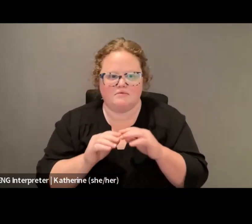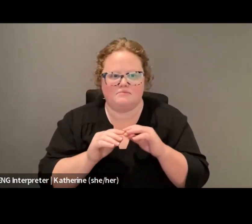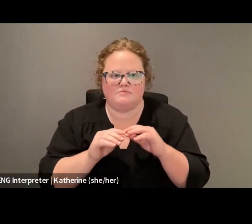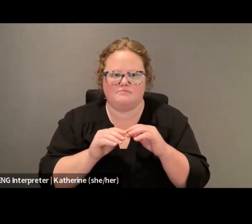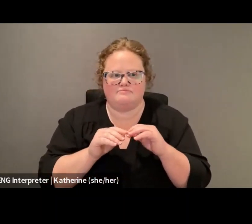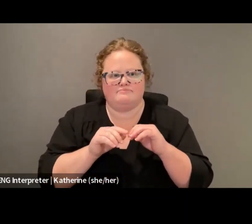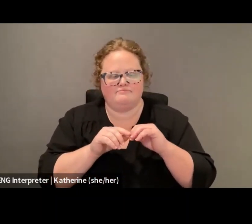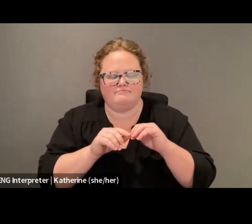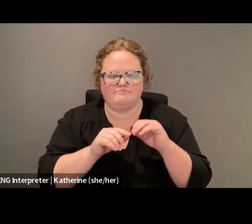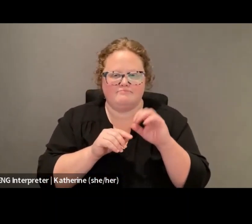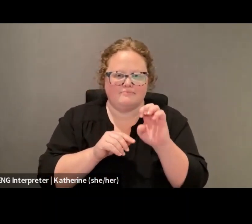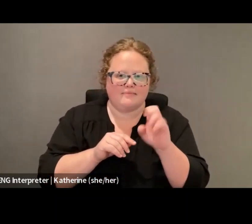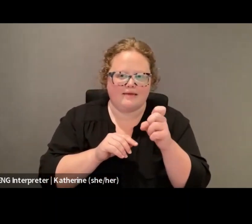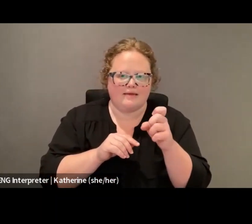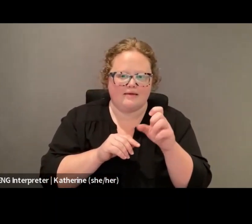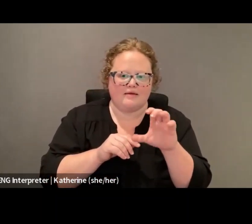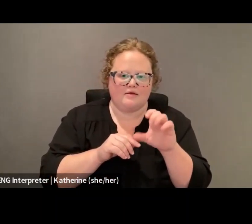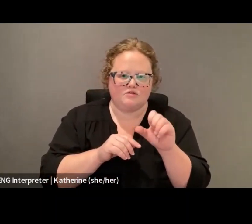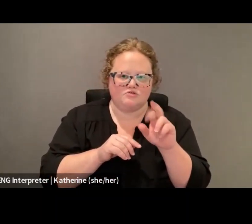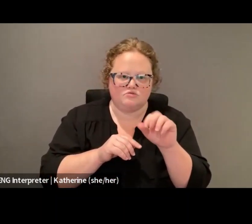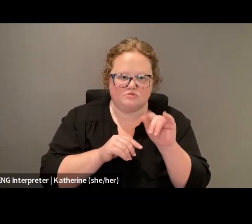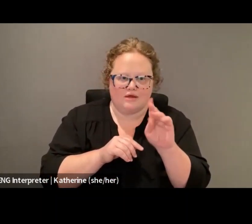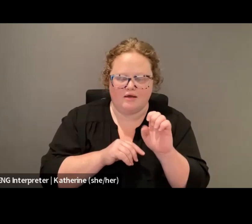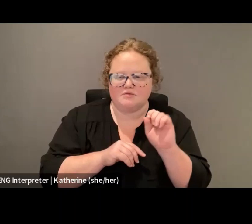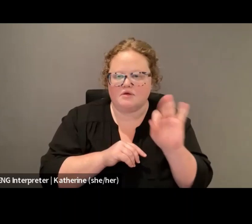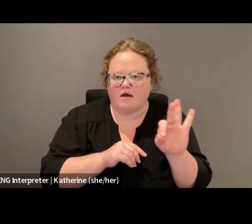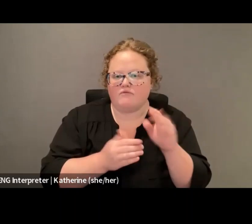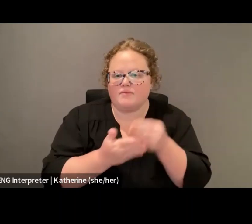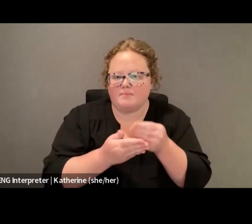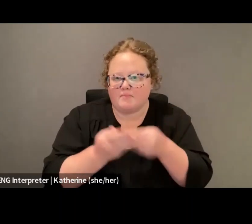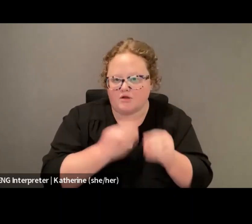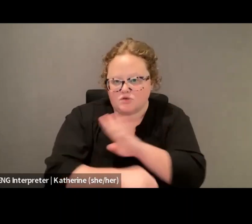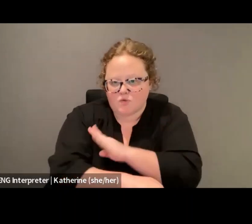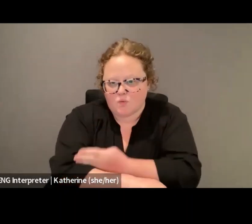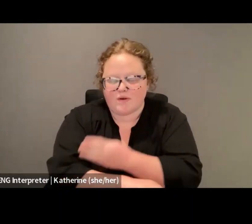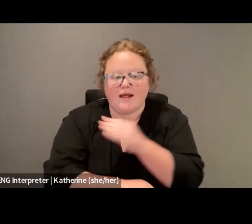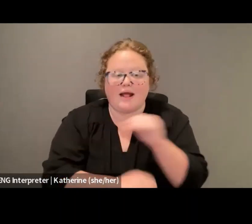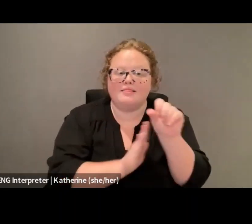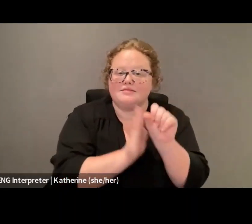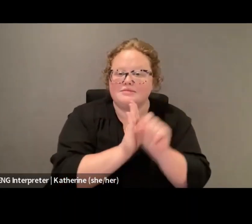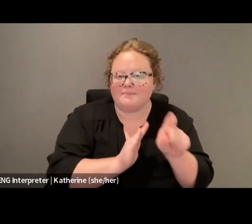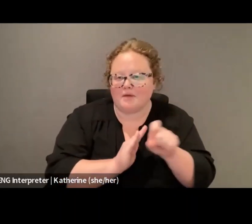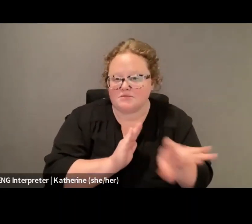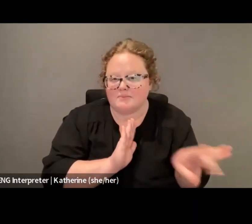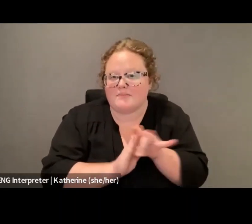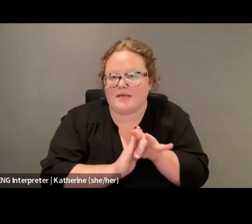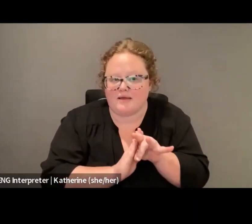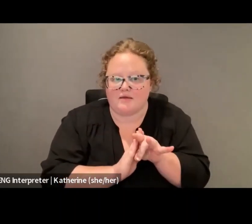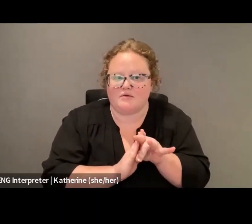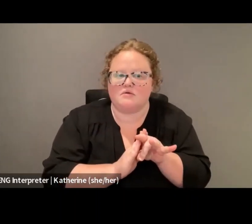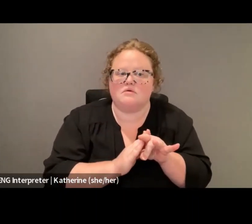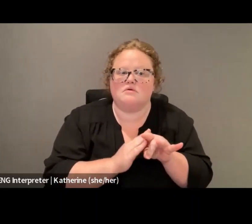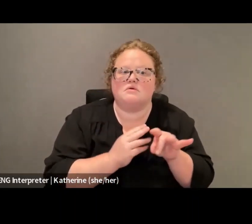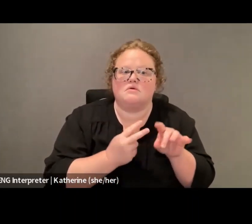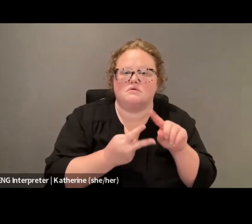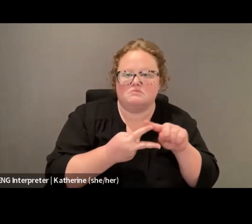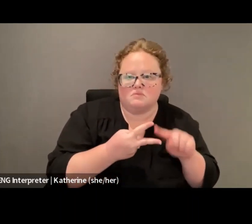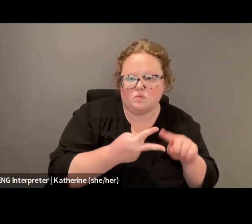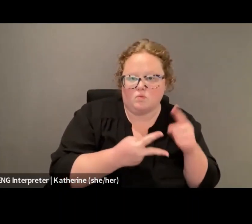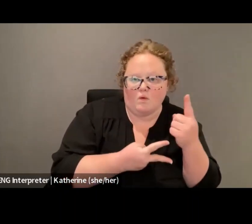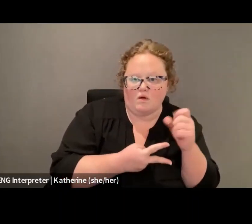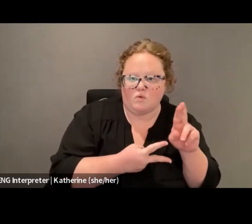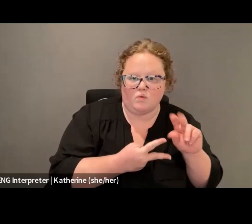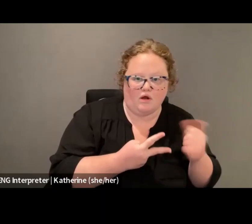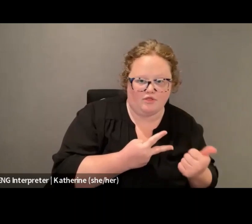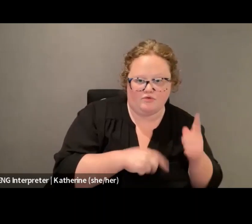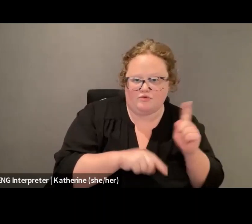This isn't one of those sections where the state can select both. They have to select one or the other. And states have the option